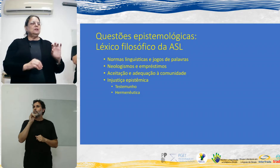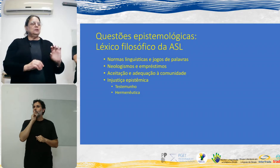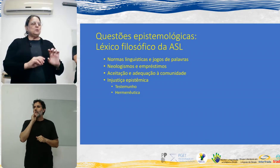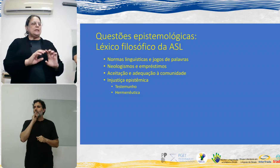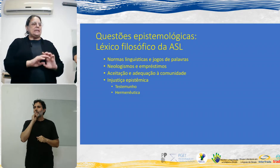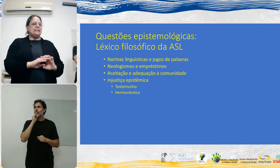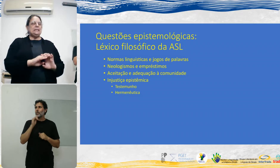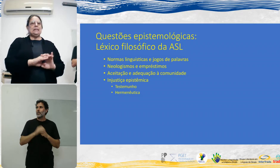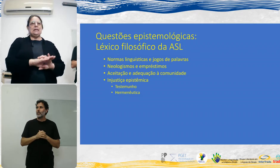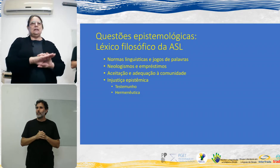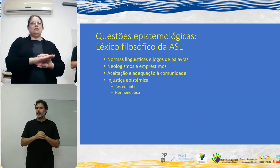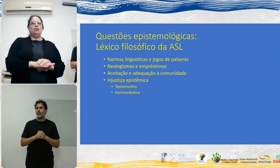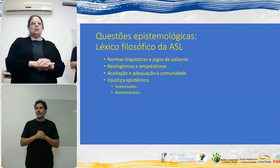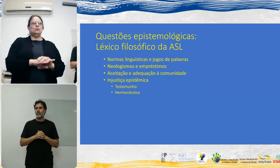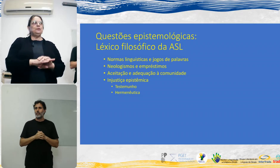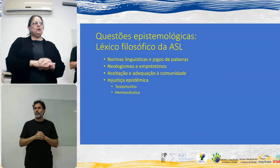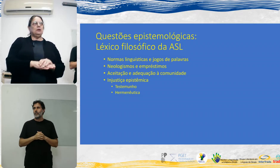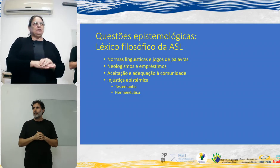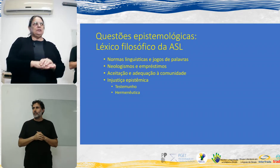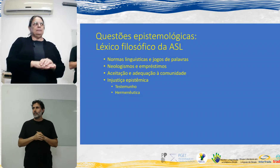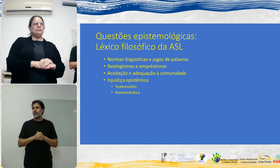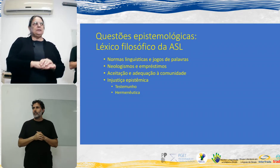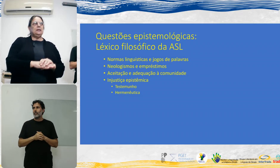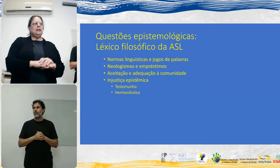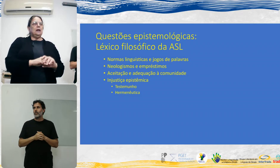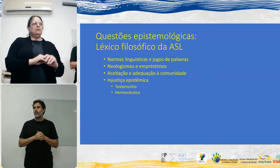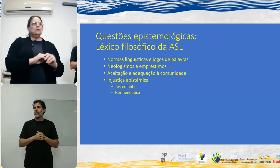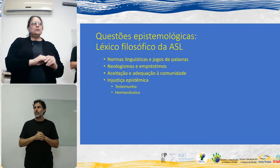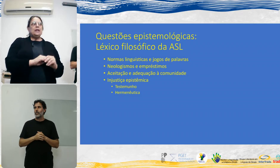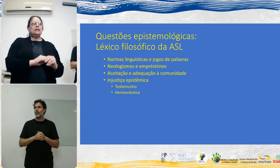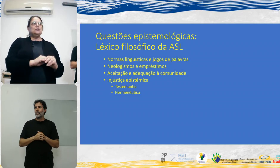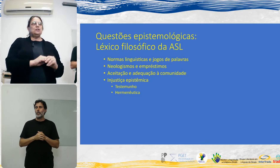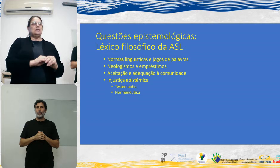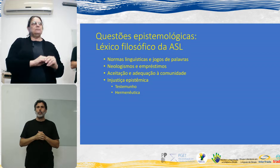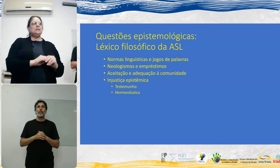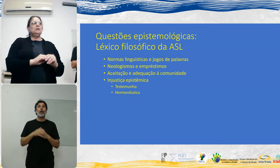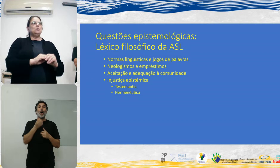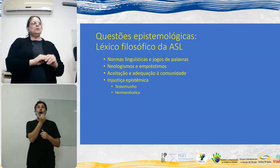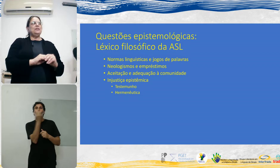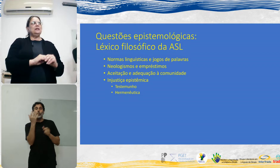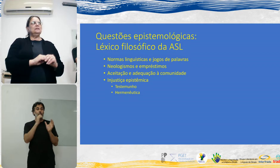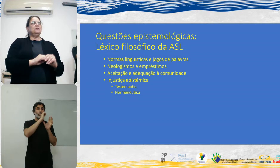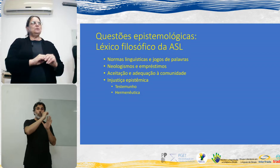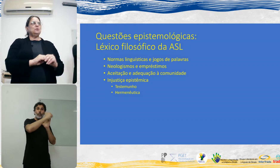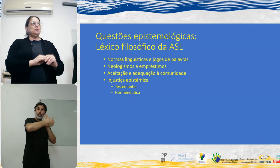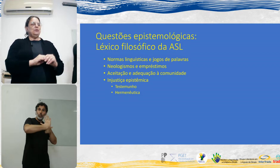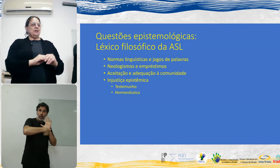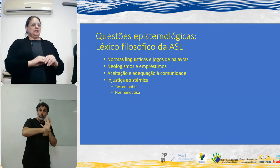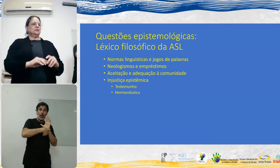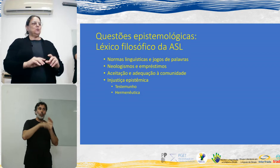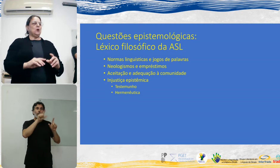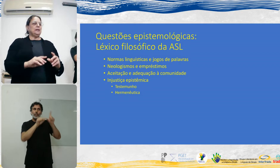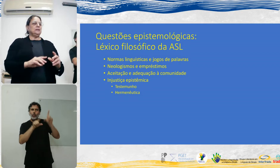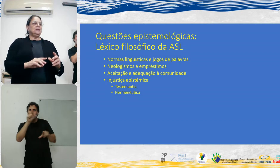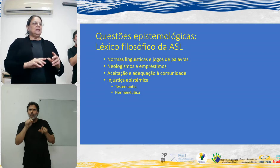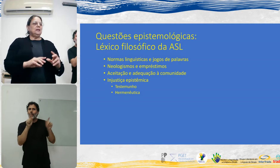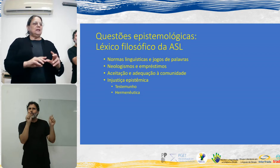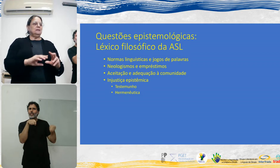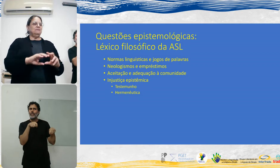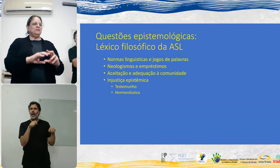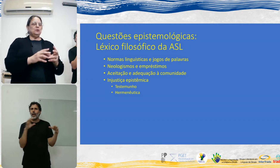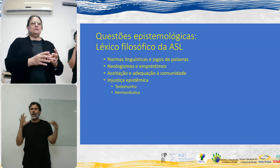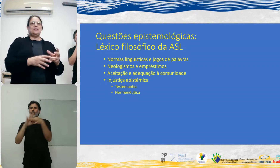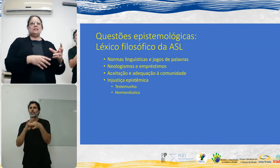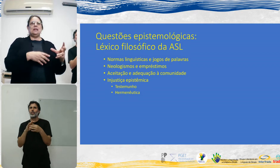shapes to indicate those concepts. And those hand shapes will then do two things. One,